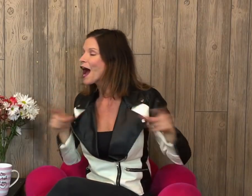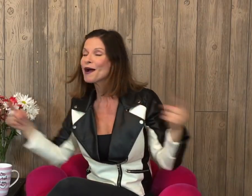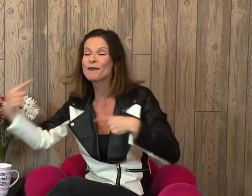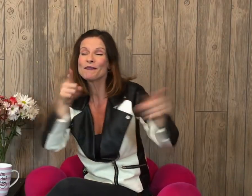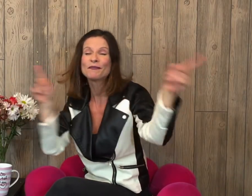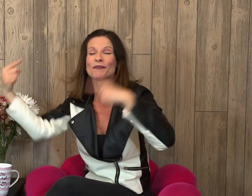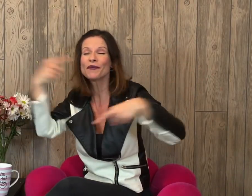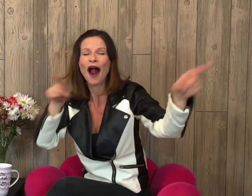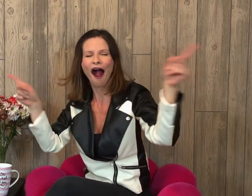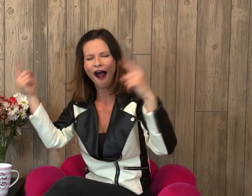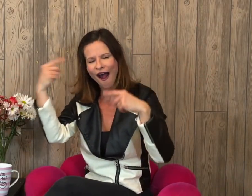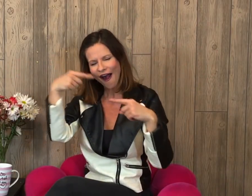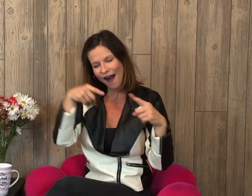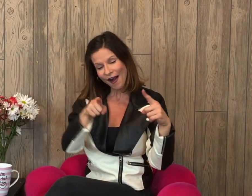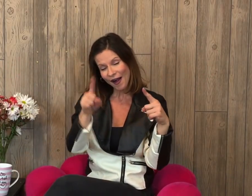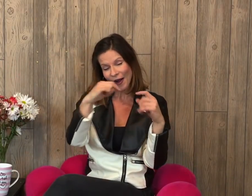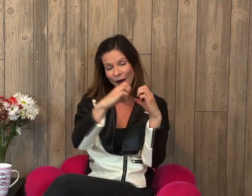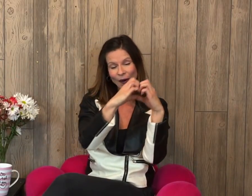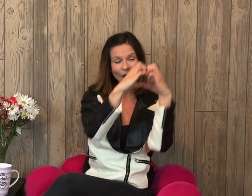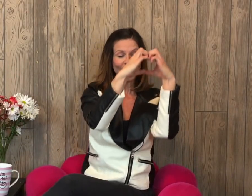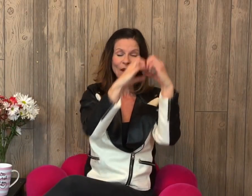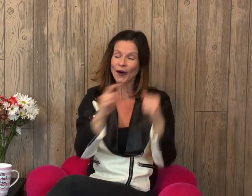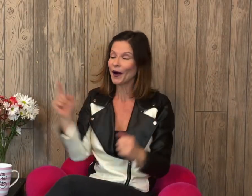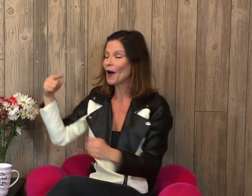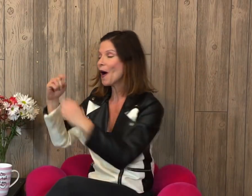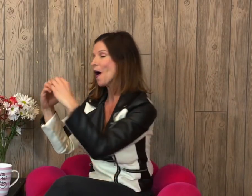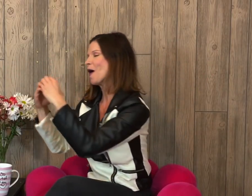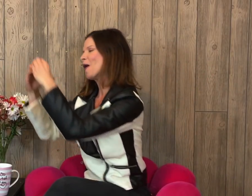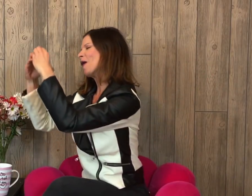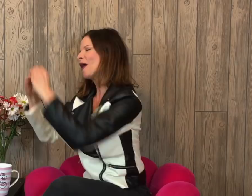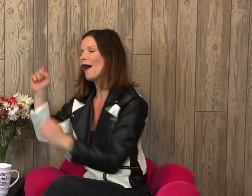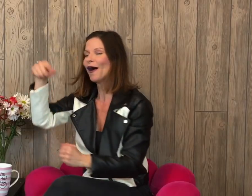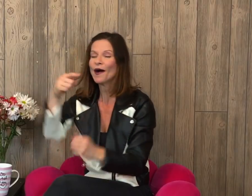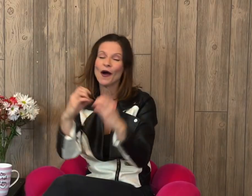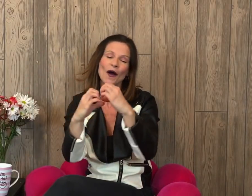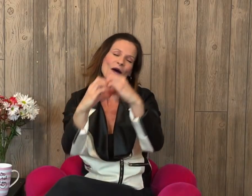It's beautiful watching animals run around again, seeing love in the air,